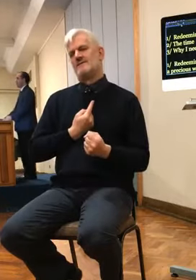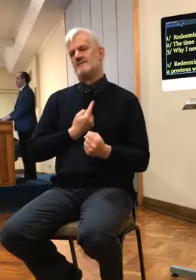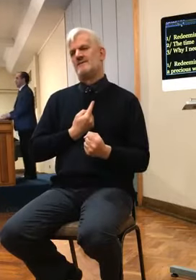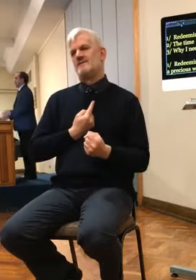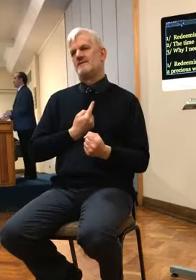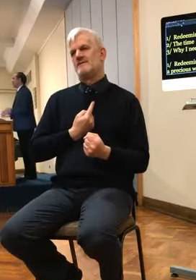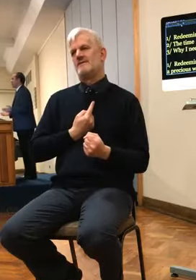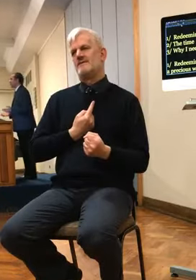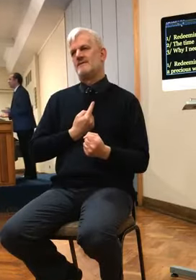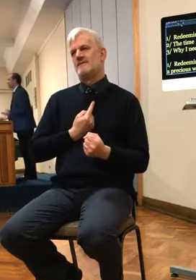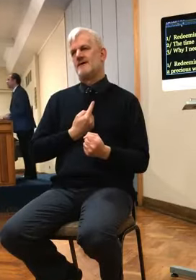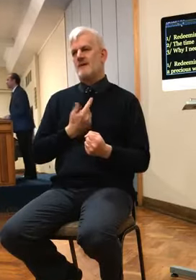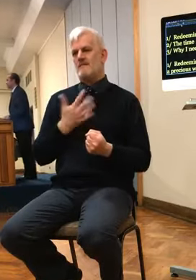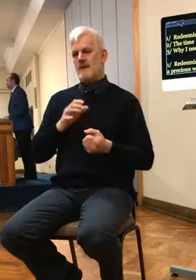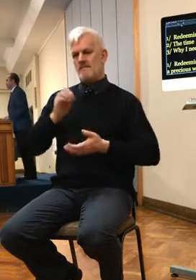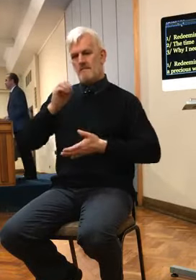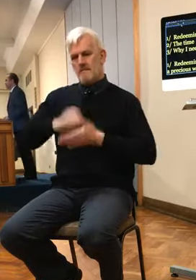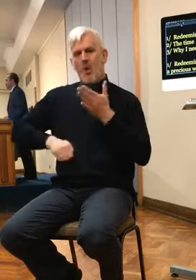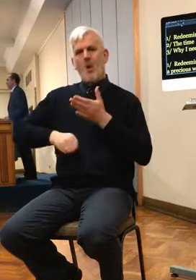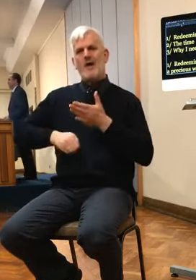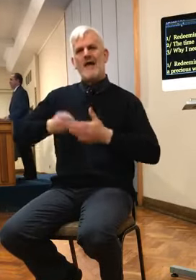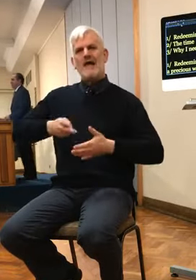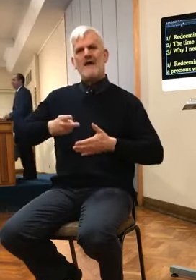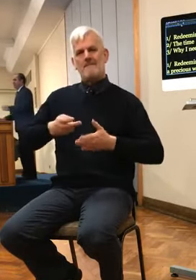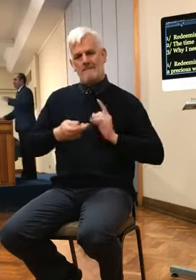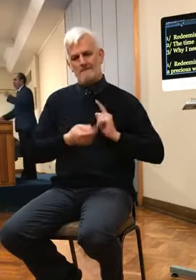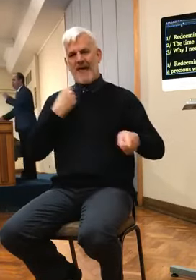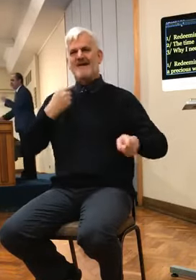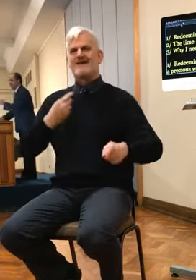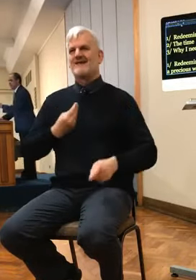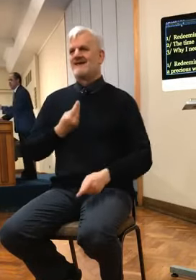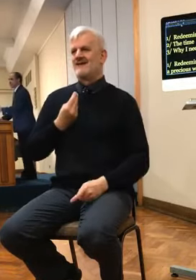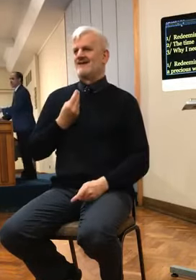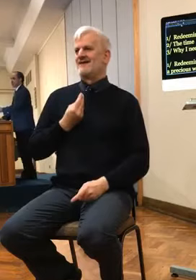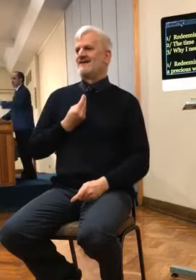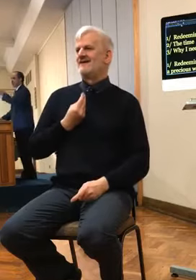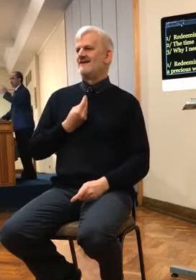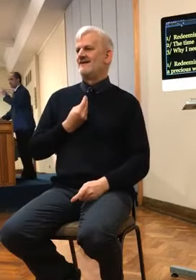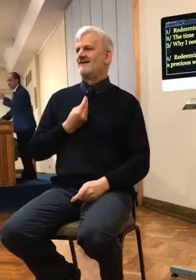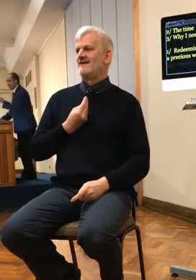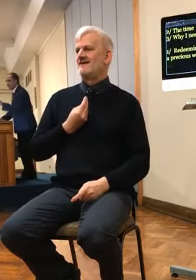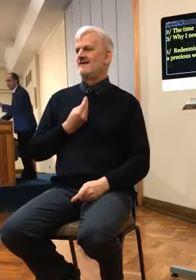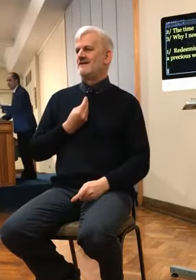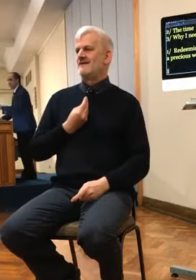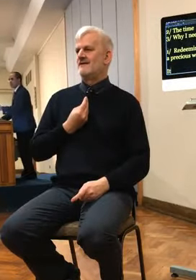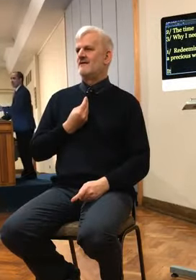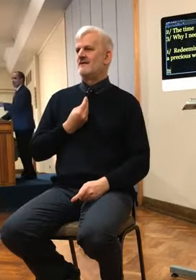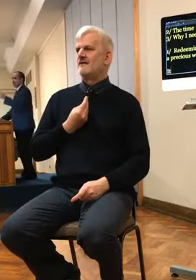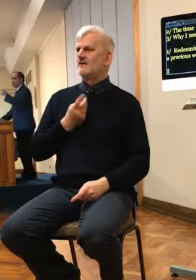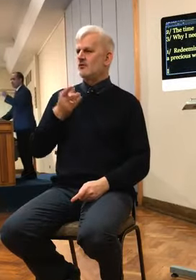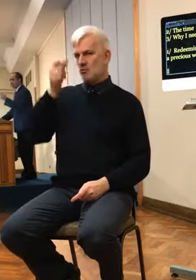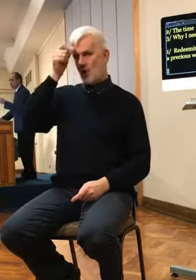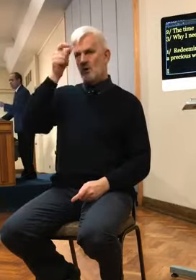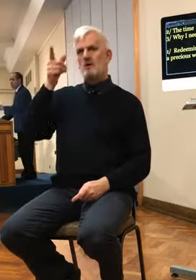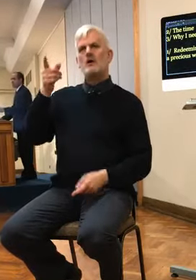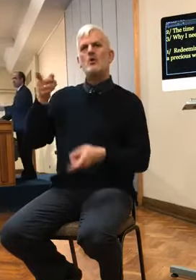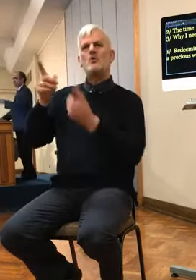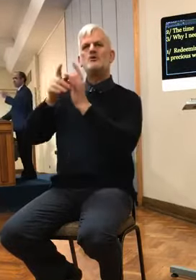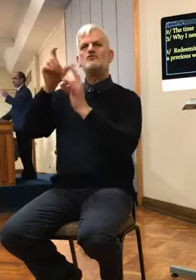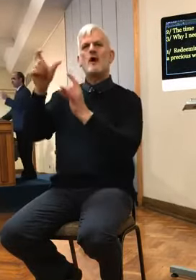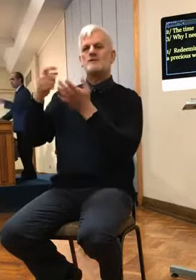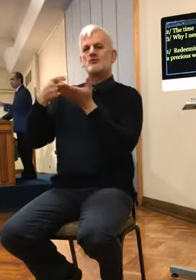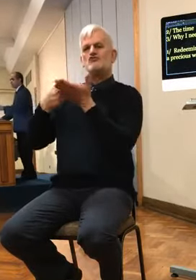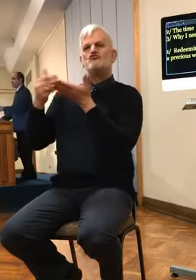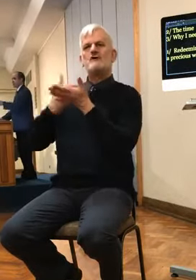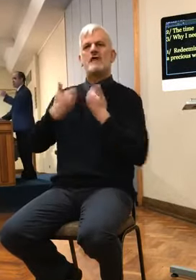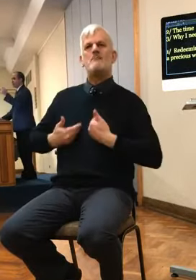that. To whom is it related? The Lord Jesus Christ is our Redeemer. The Lord Jesus